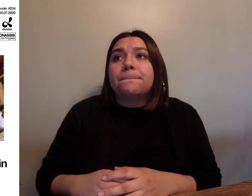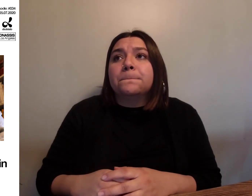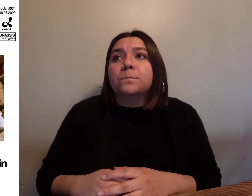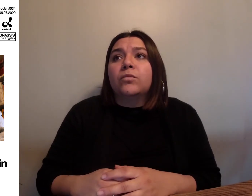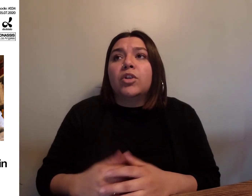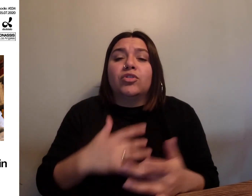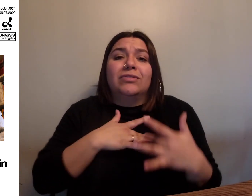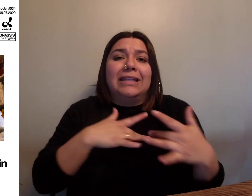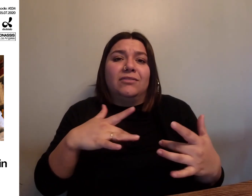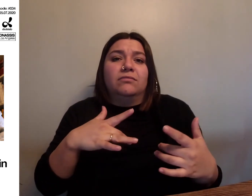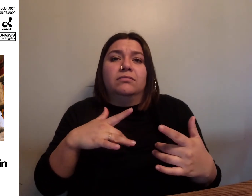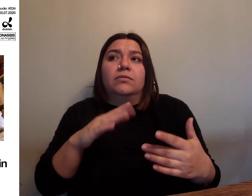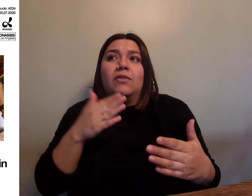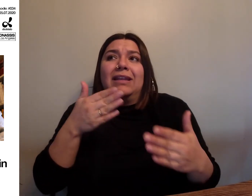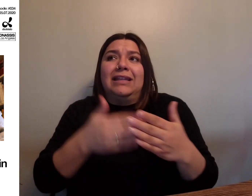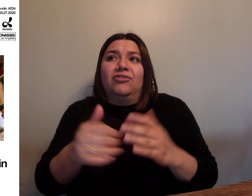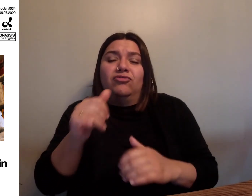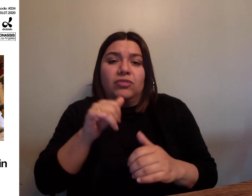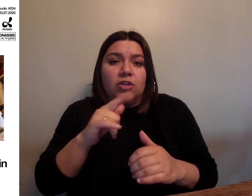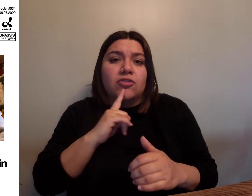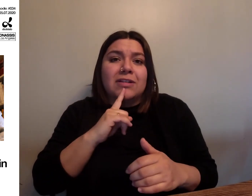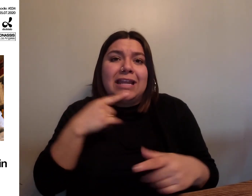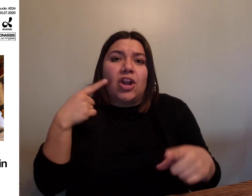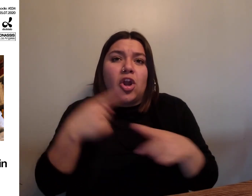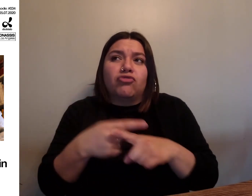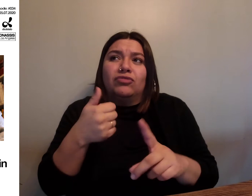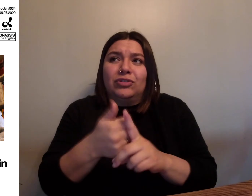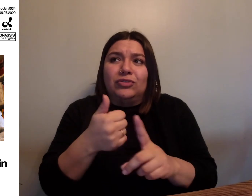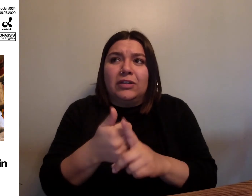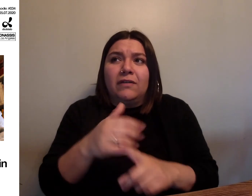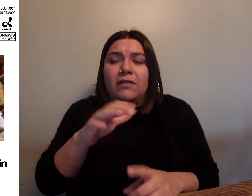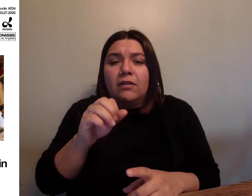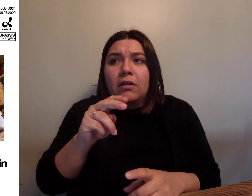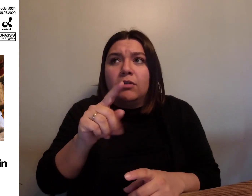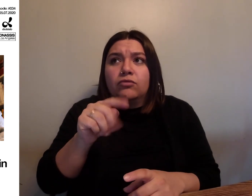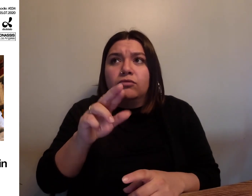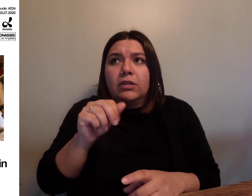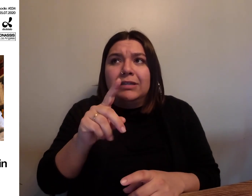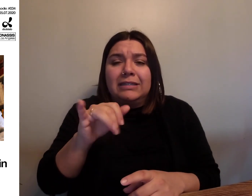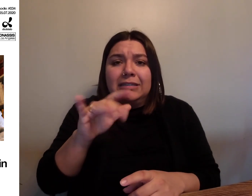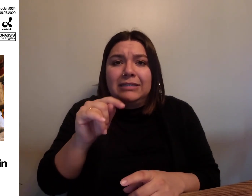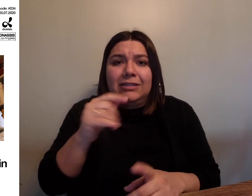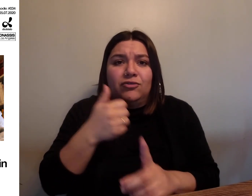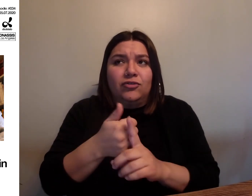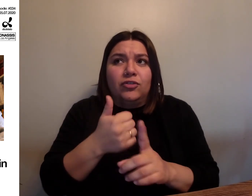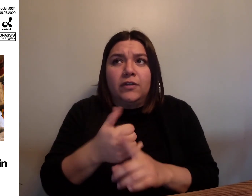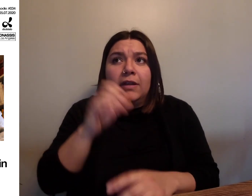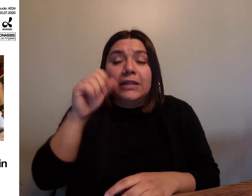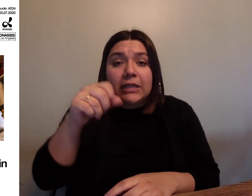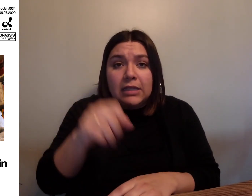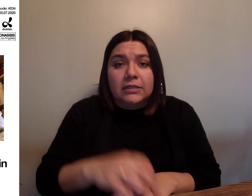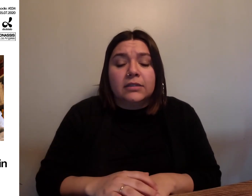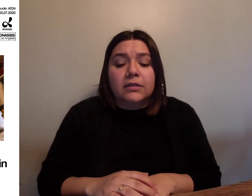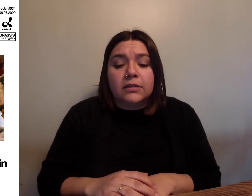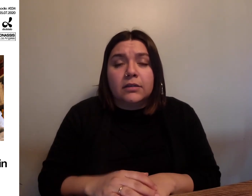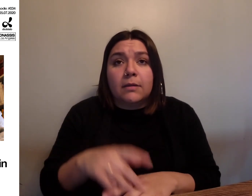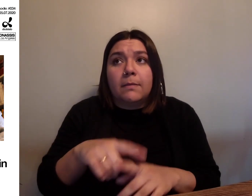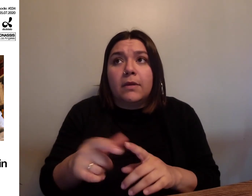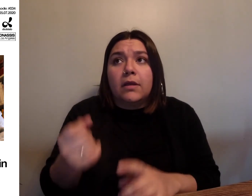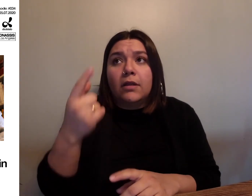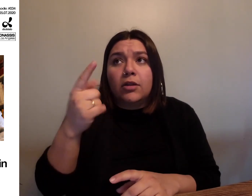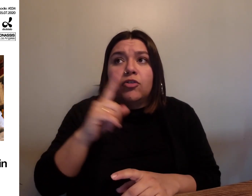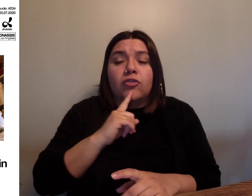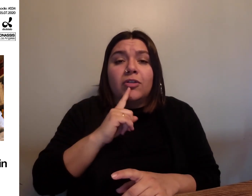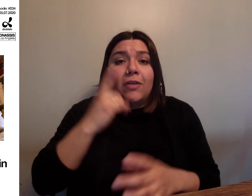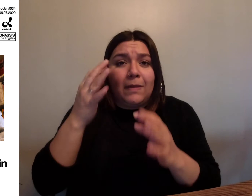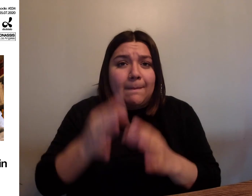to contradict oneself, to be skeptical of ideas and of authority. Yes, that's very,